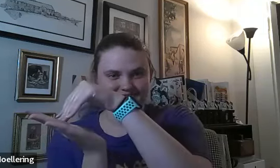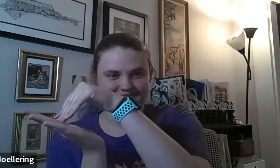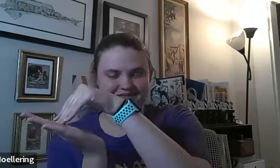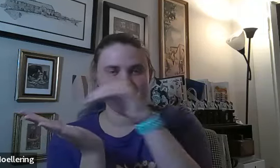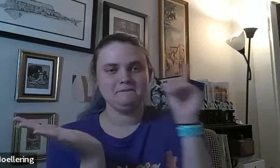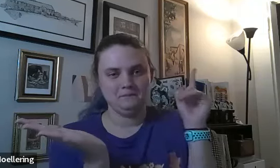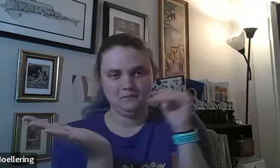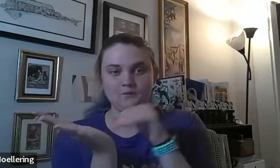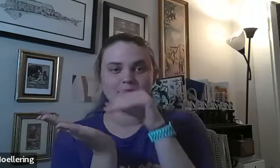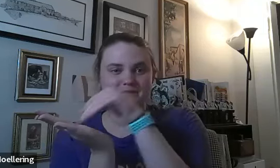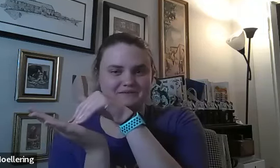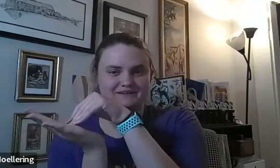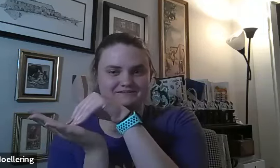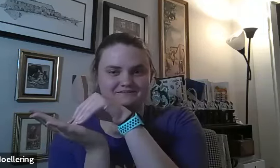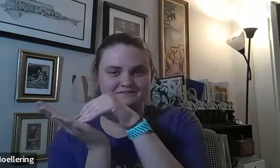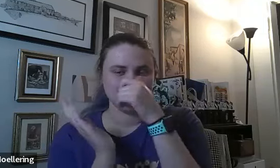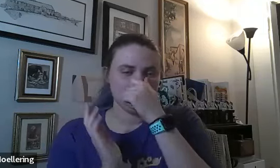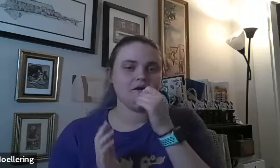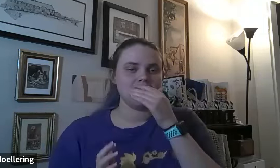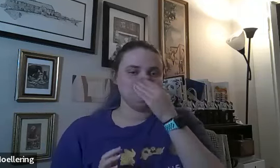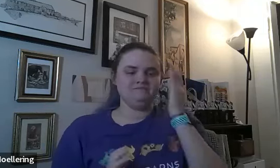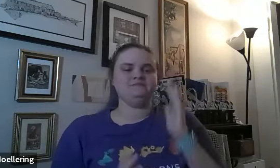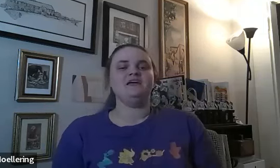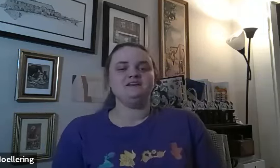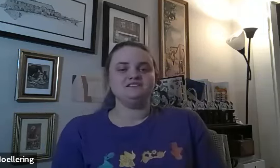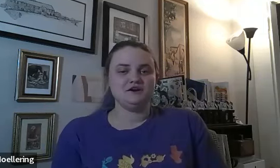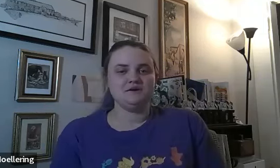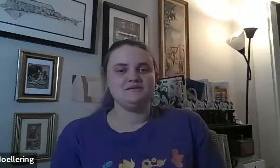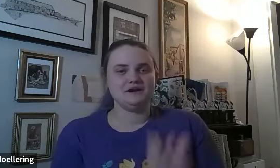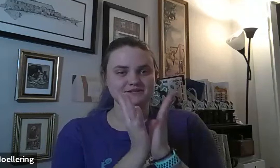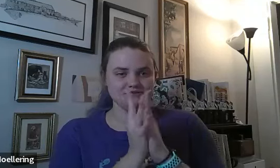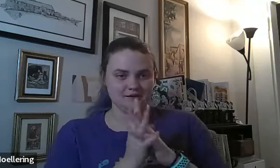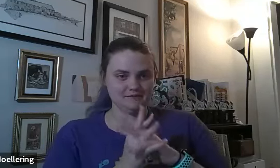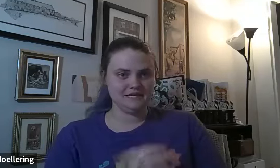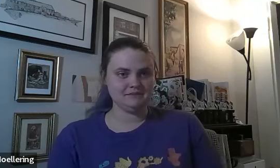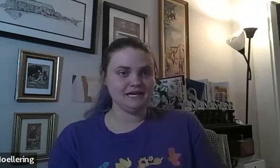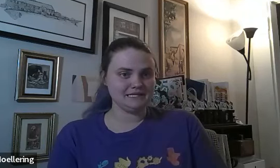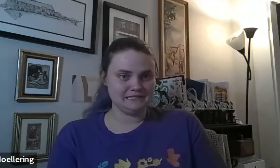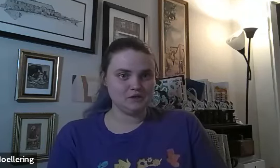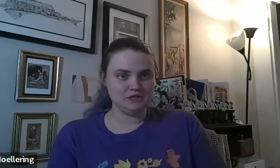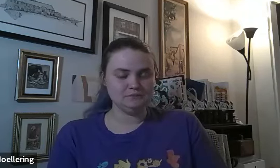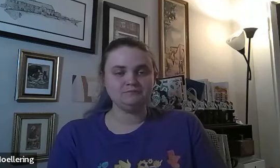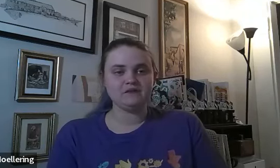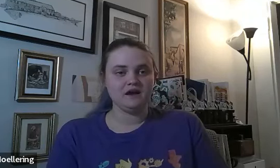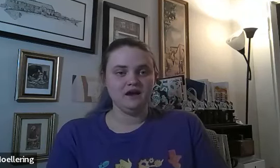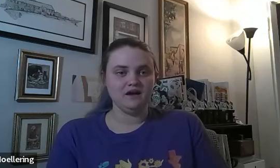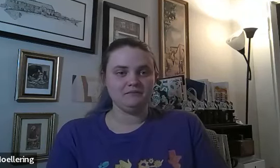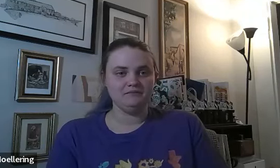1,000,000. Yep, 1,000,000. Okay. So now what I'm gonna do is I'm gonna keep my hands down here